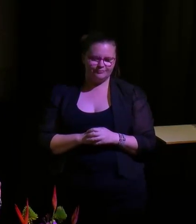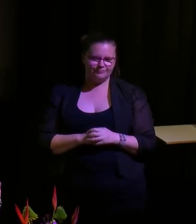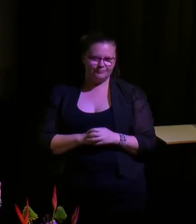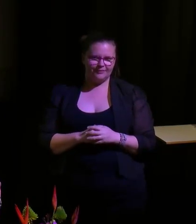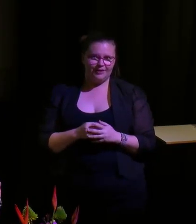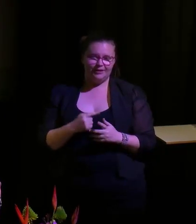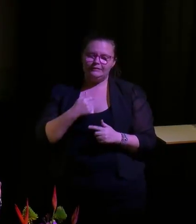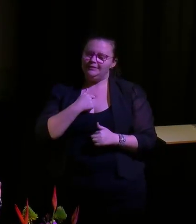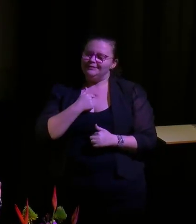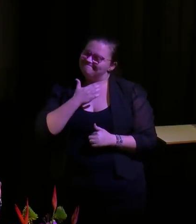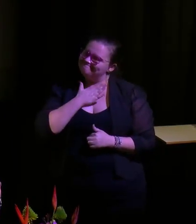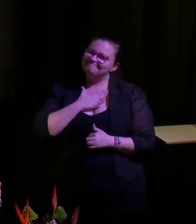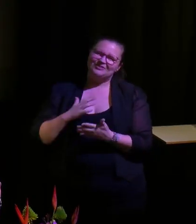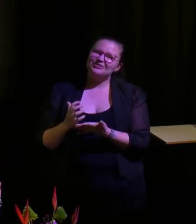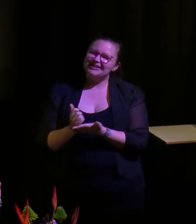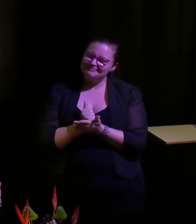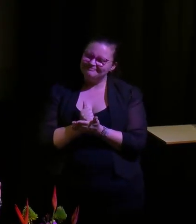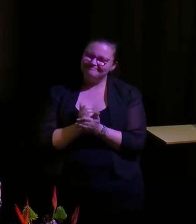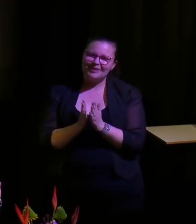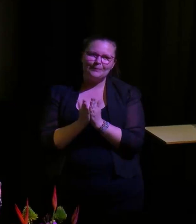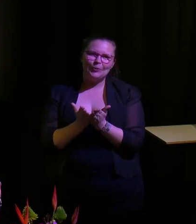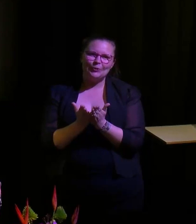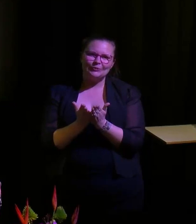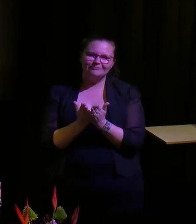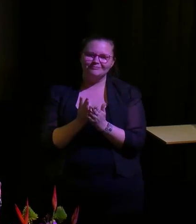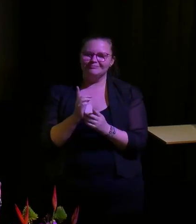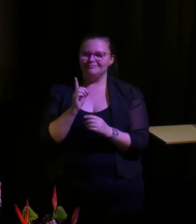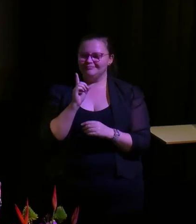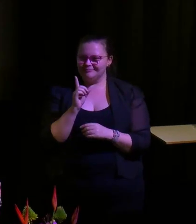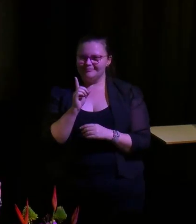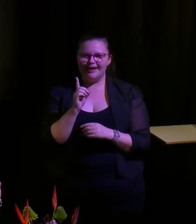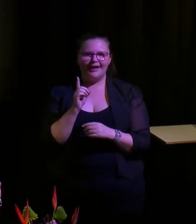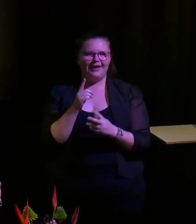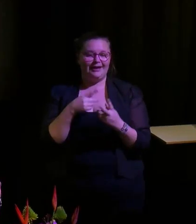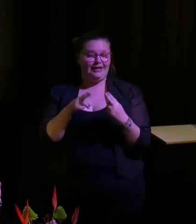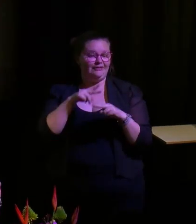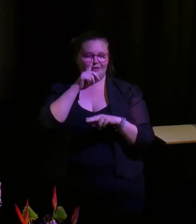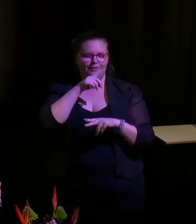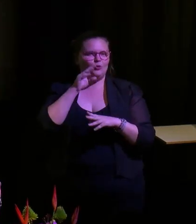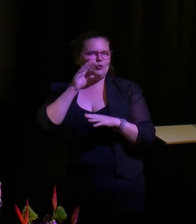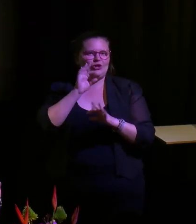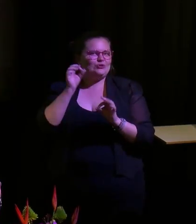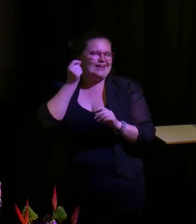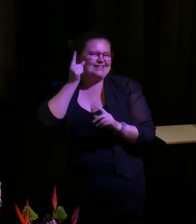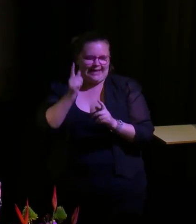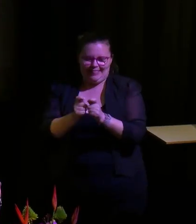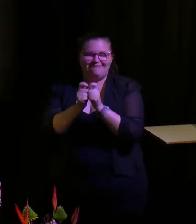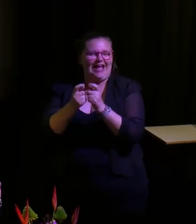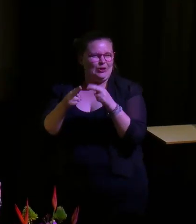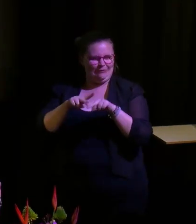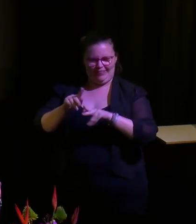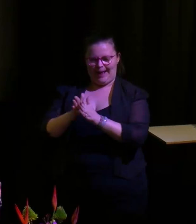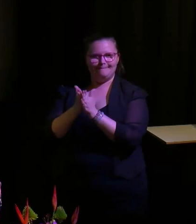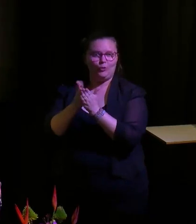loved to have kept it. But when people don't understand the value of a book, it can be damaged.